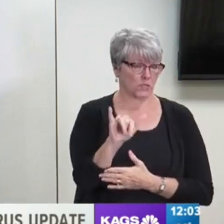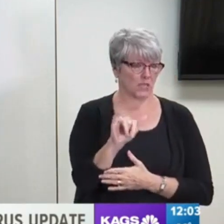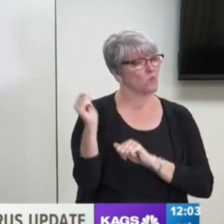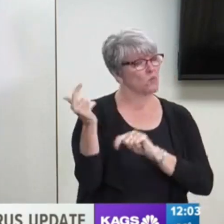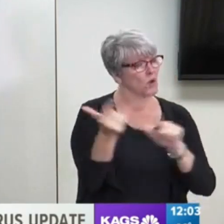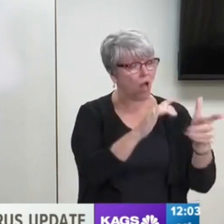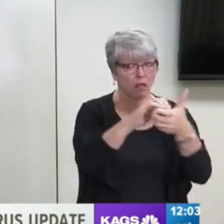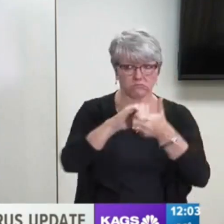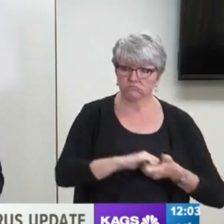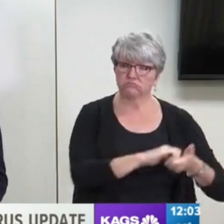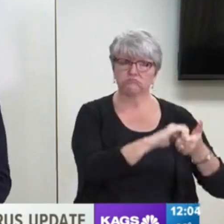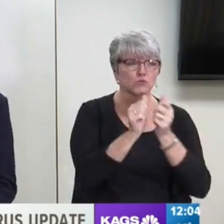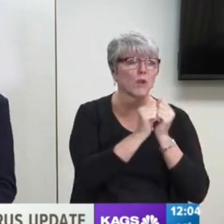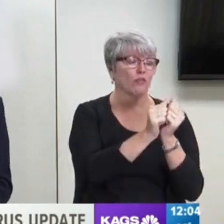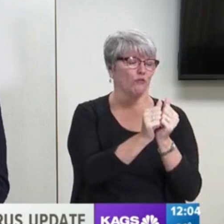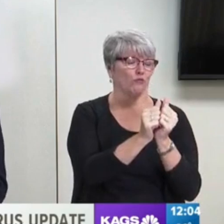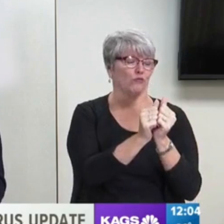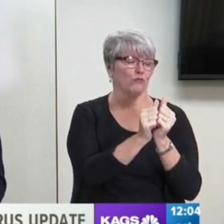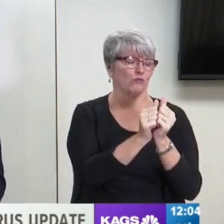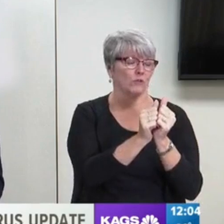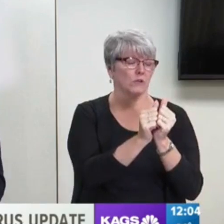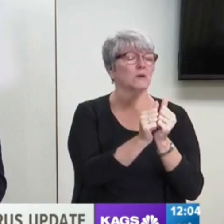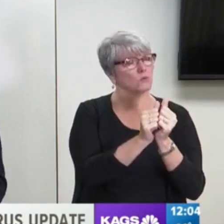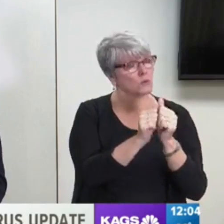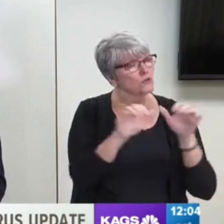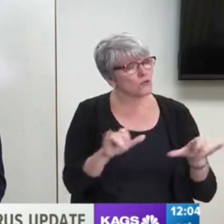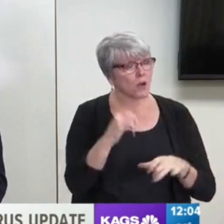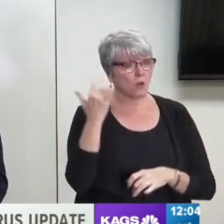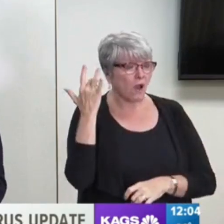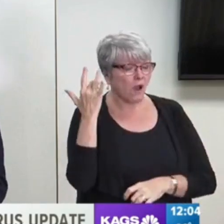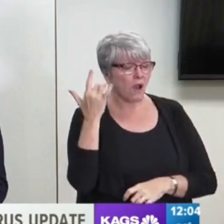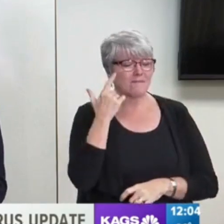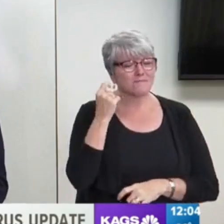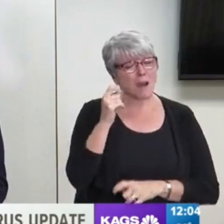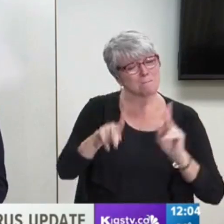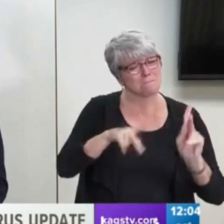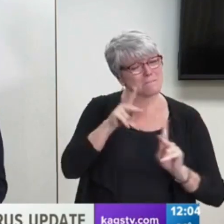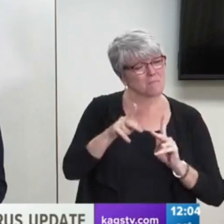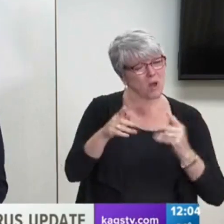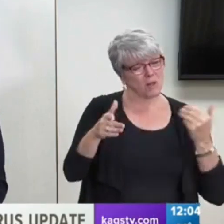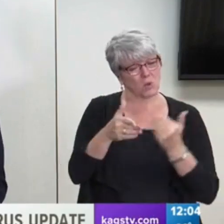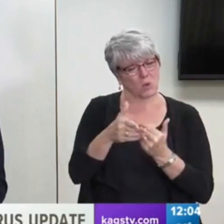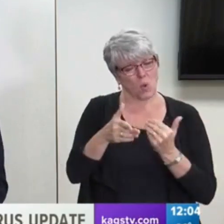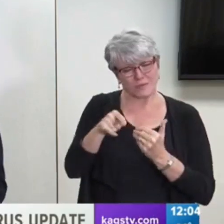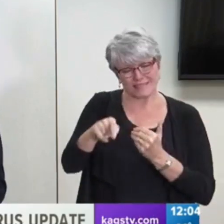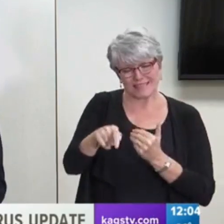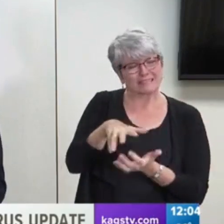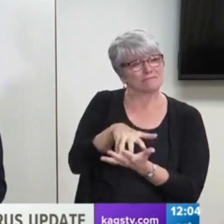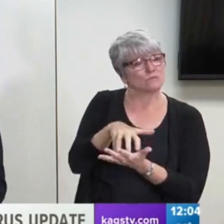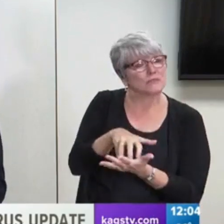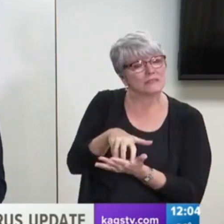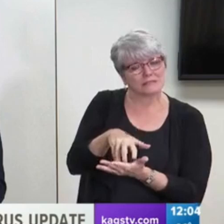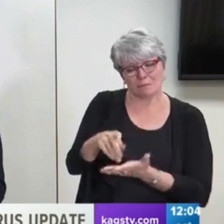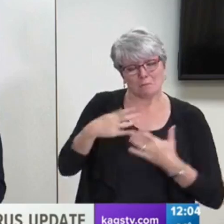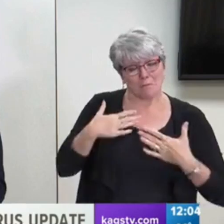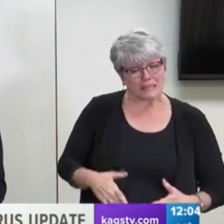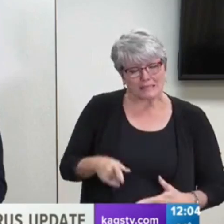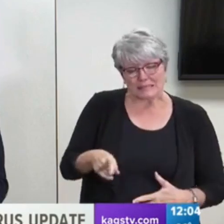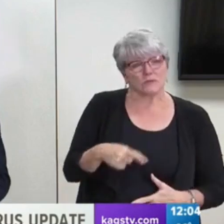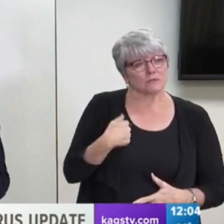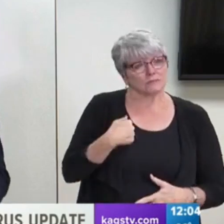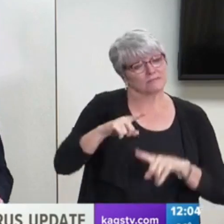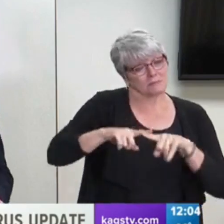all in this together. We are doing this for our vulnerable neighbors who depend on us to do the right thing.